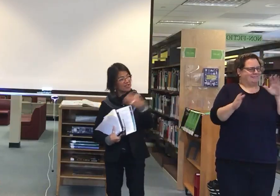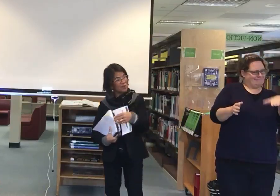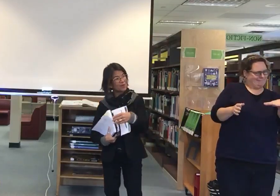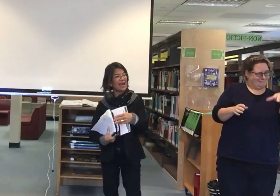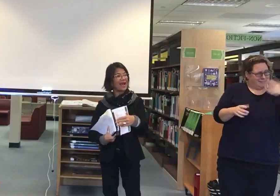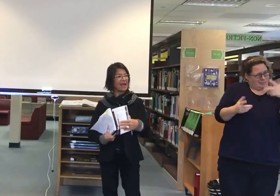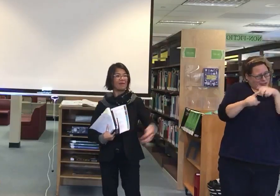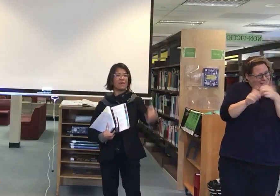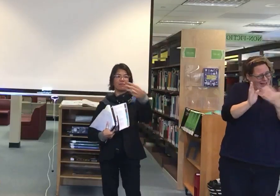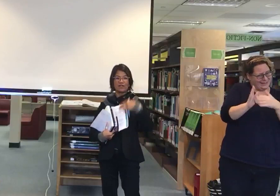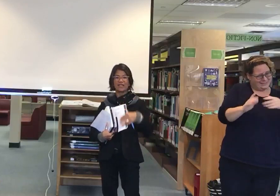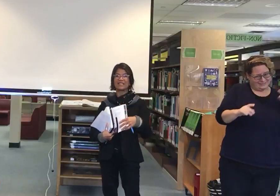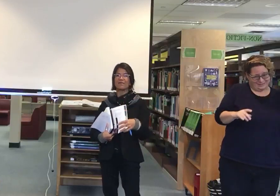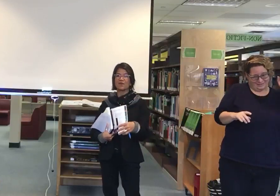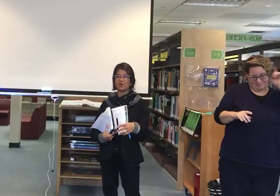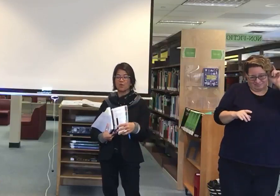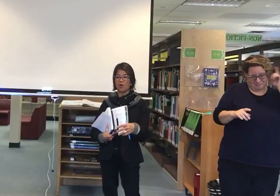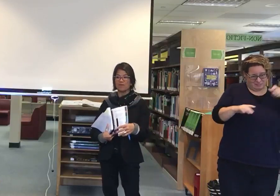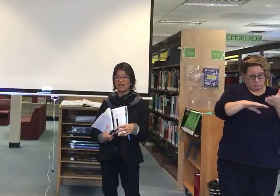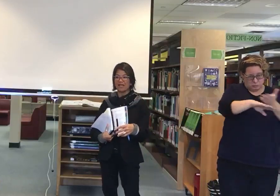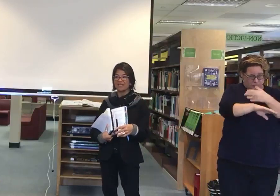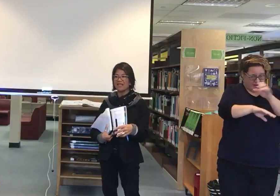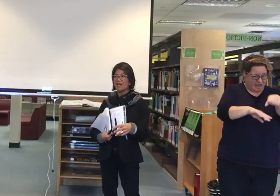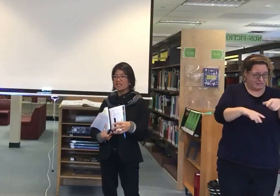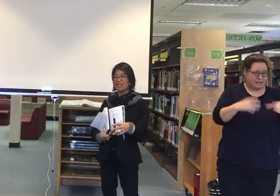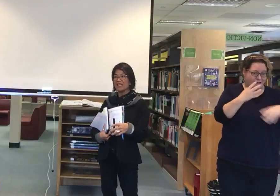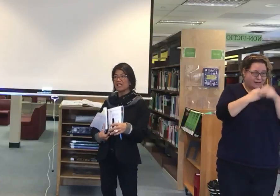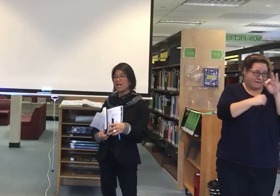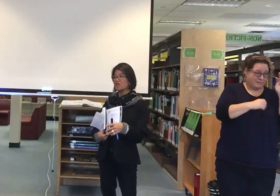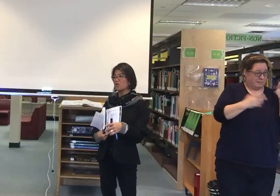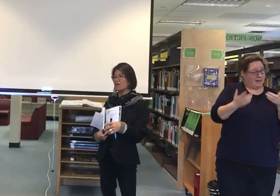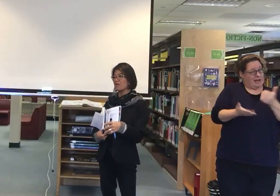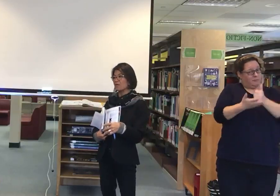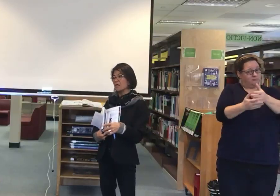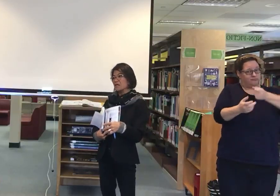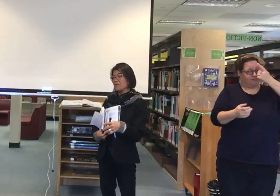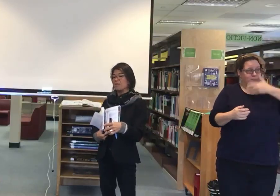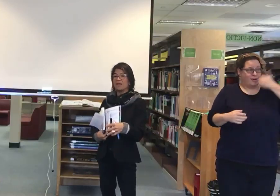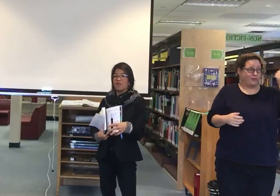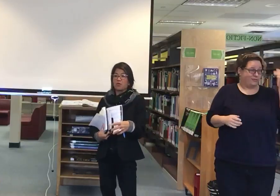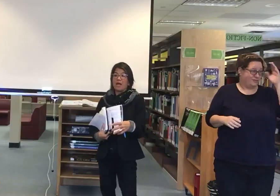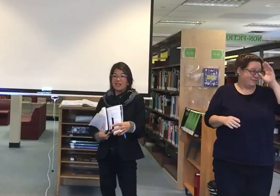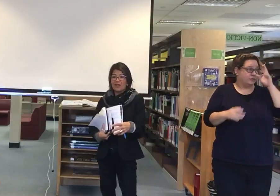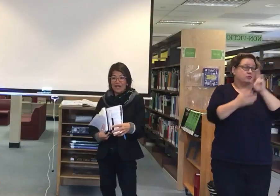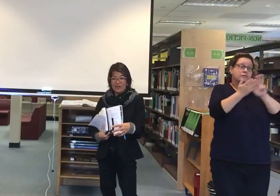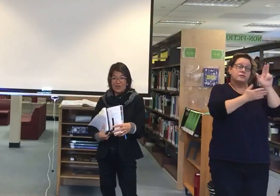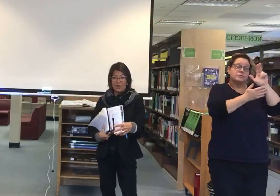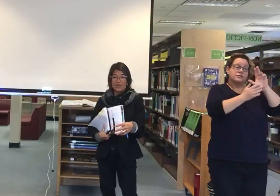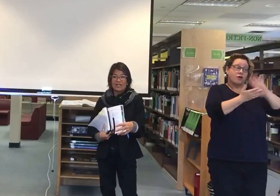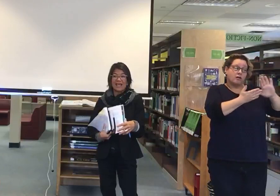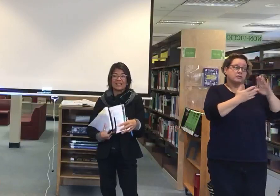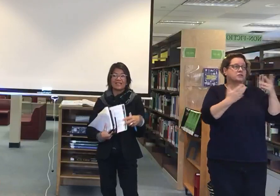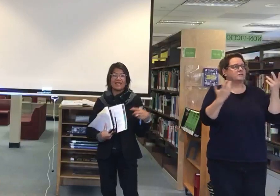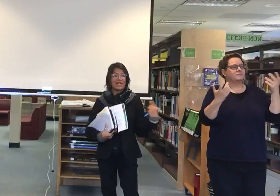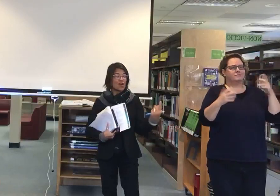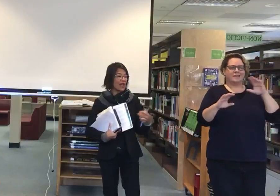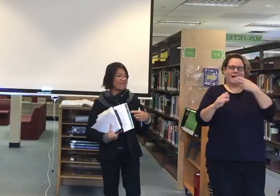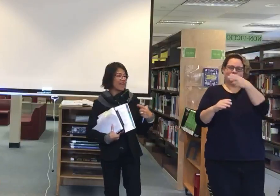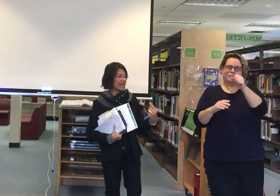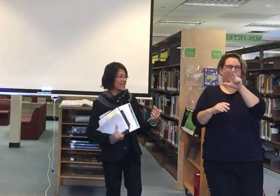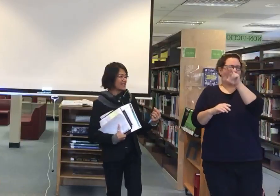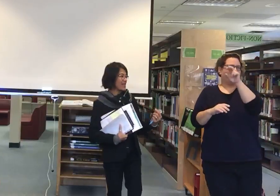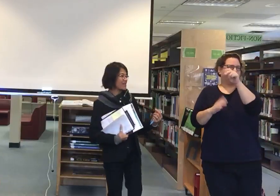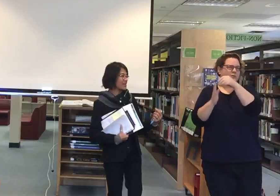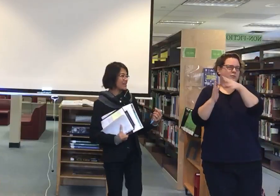return back to building in some of those supports, because sitting in a classroom of maybe 300 other students and